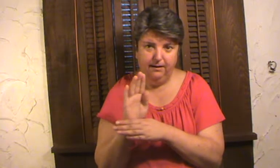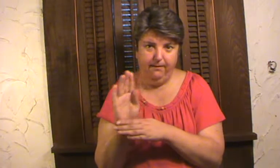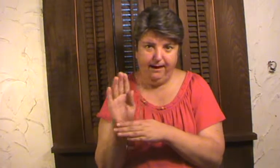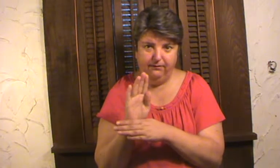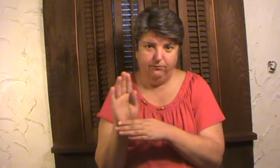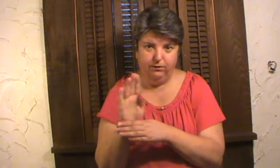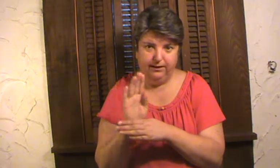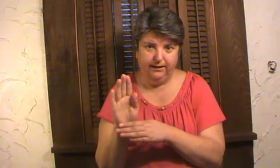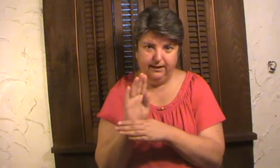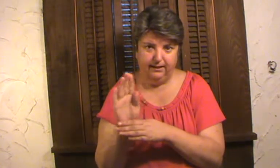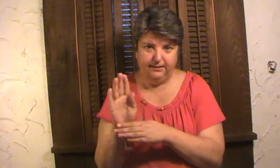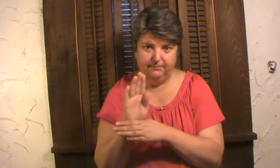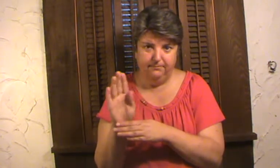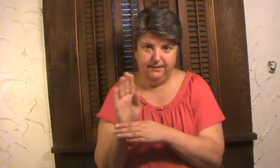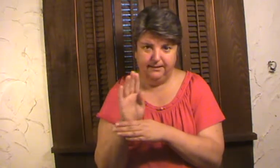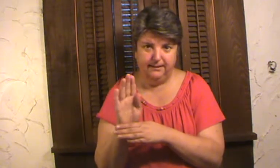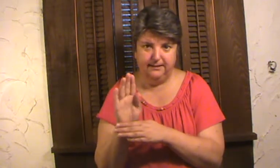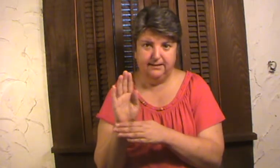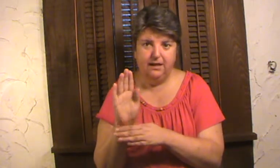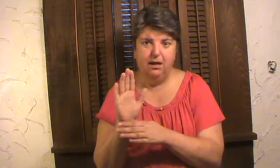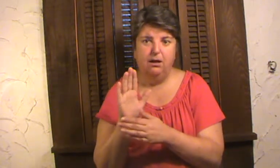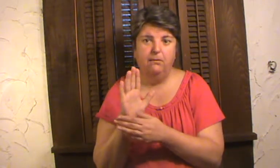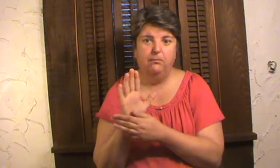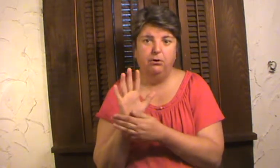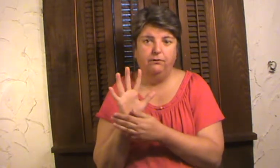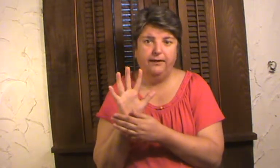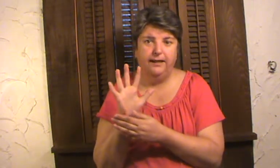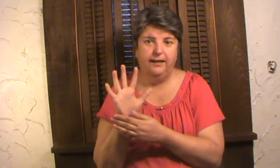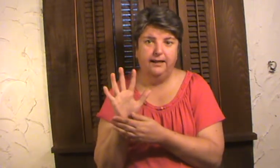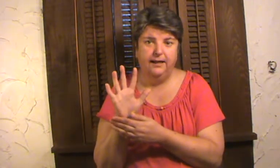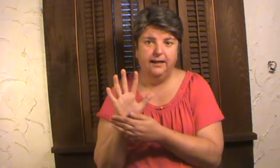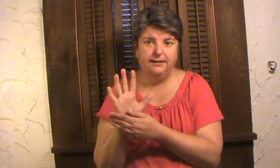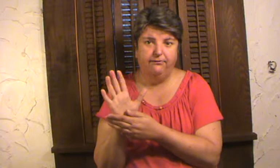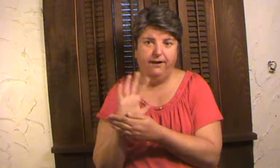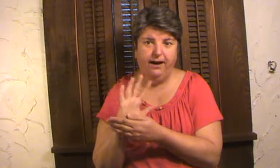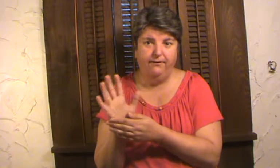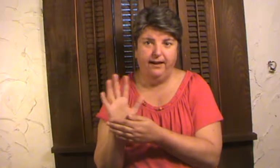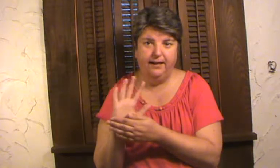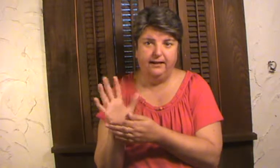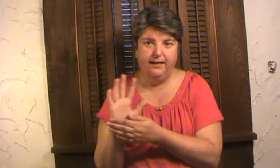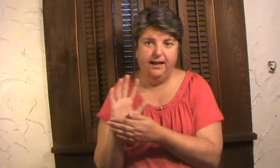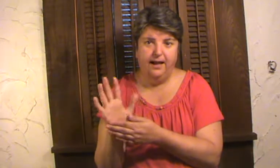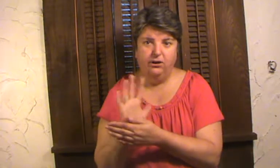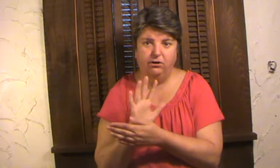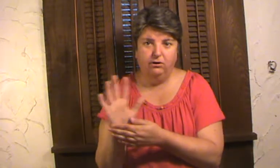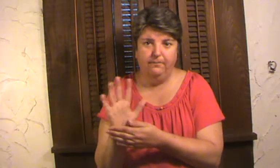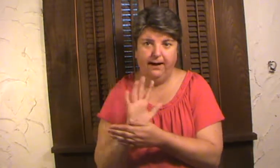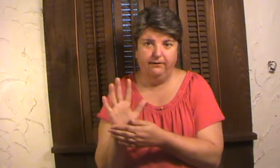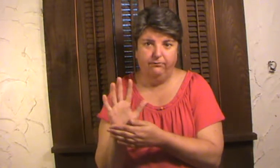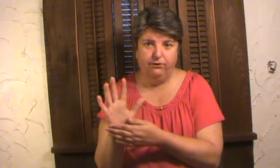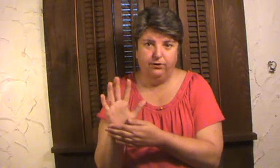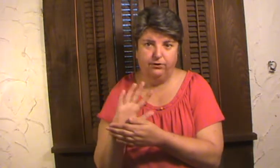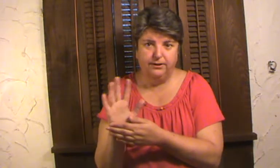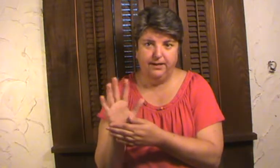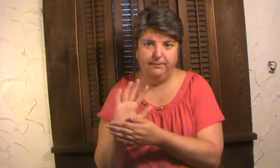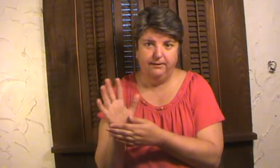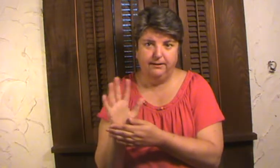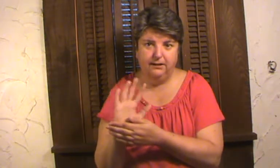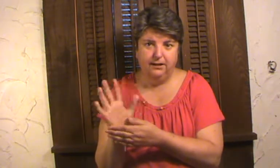back and forth like this. Business. Movie is a 5 hand, and you don't go back and forth. You just keep it,